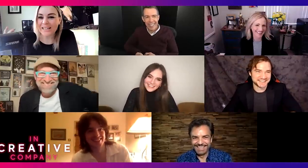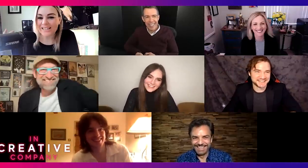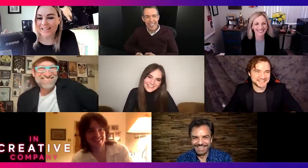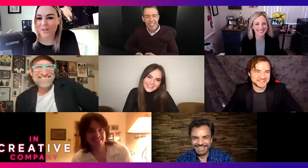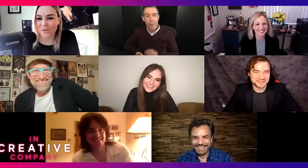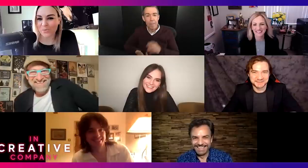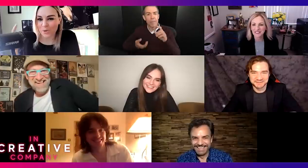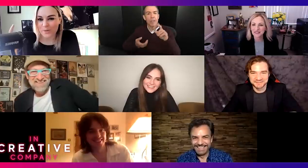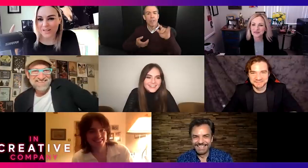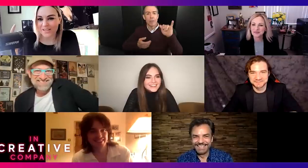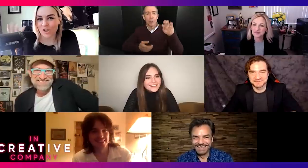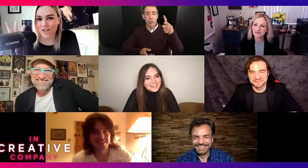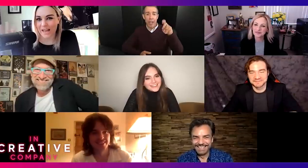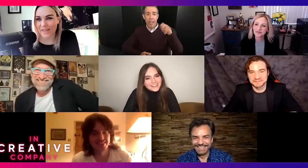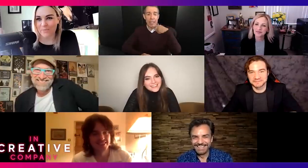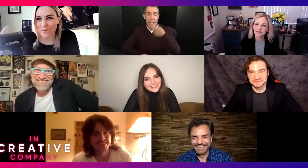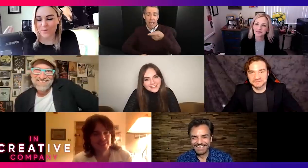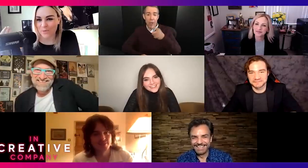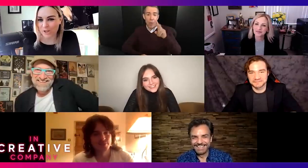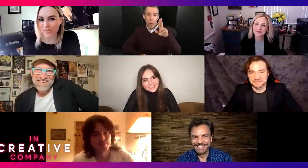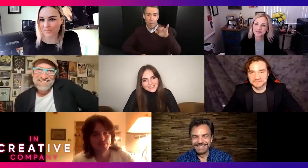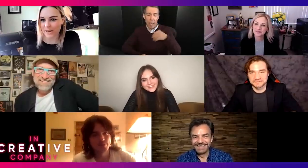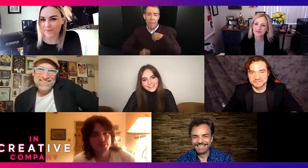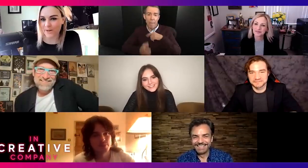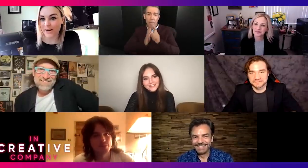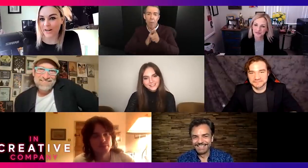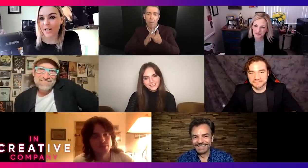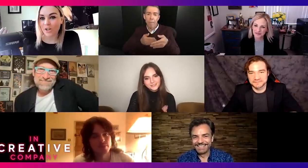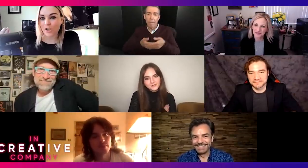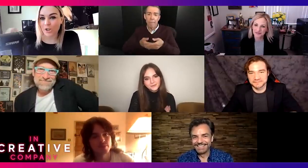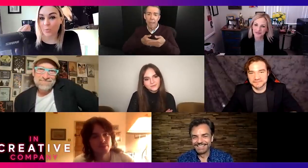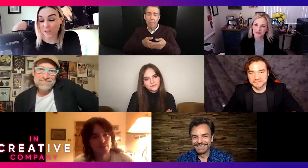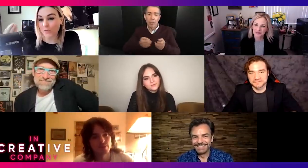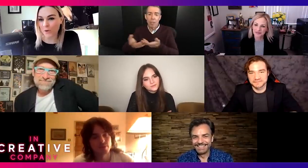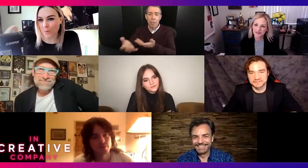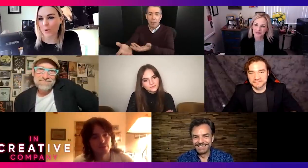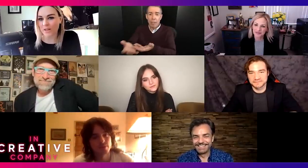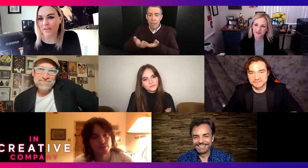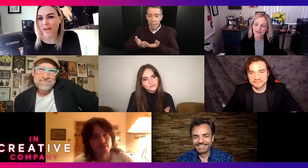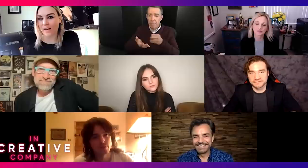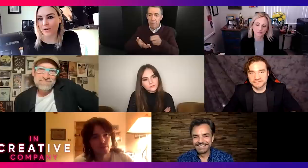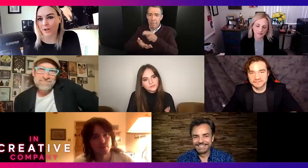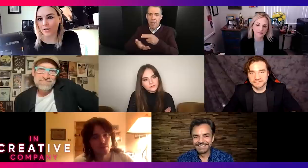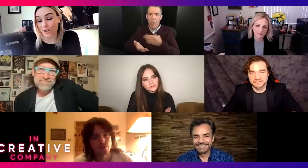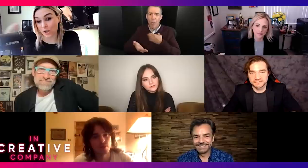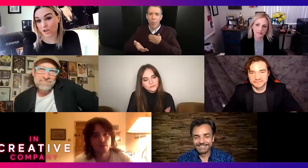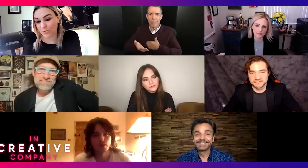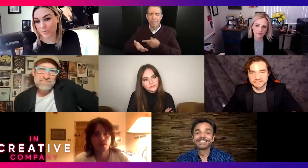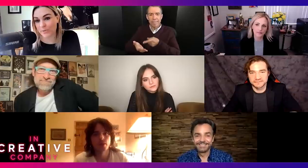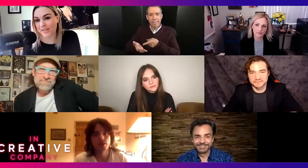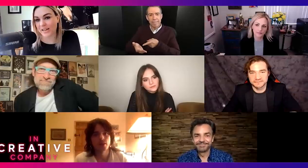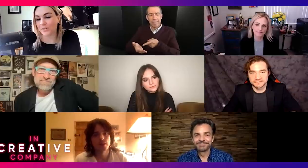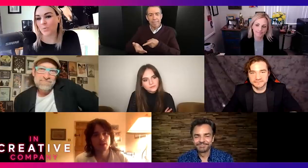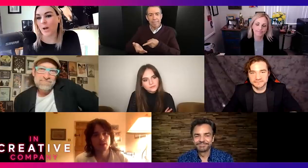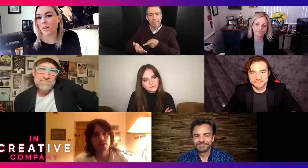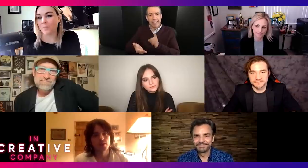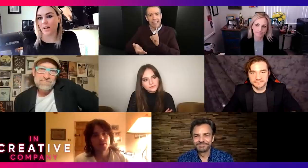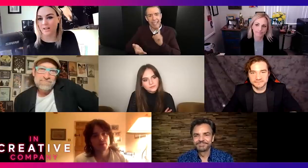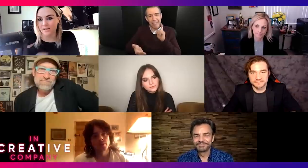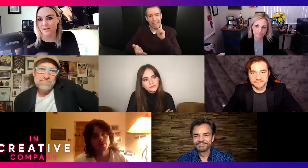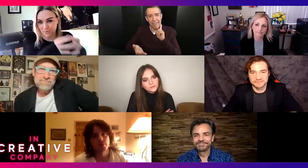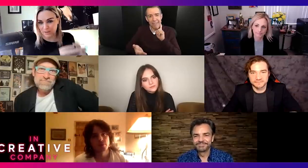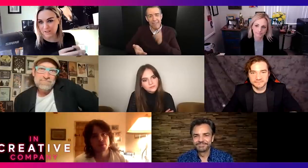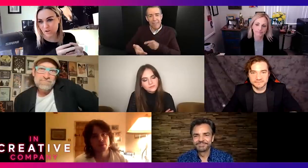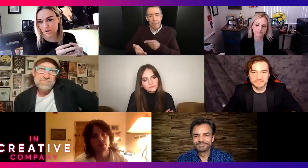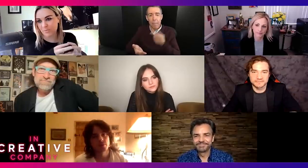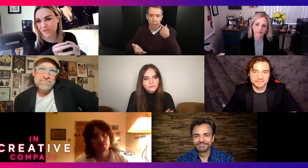When Jackie tells Ruby that she had that moment when she was a baby where she wished for a moment that that Ruby was deaf as well